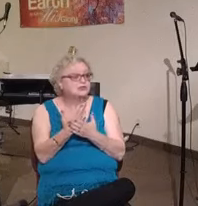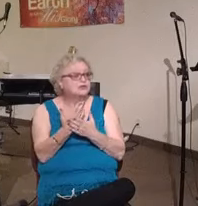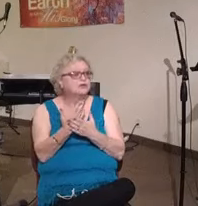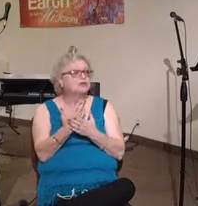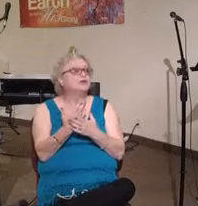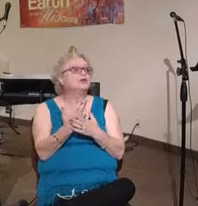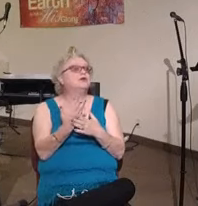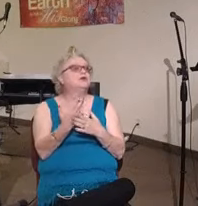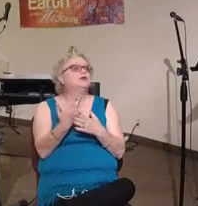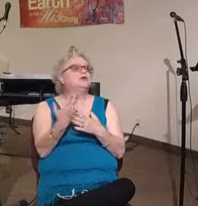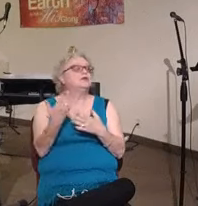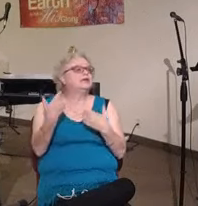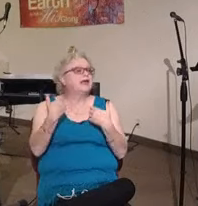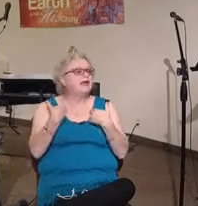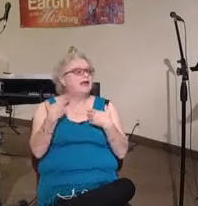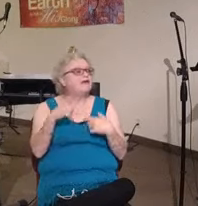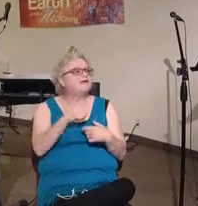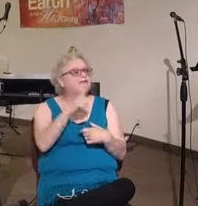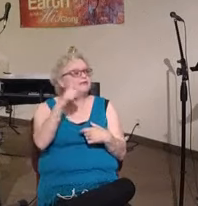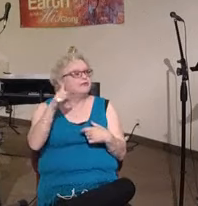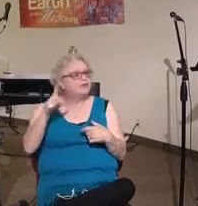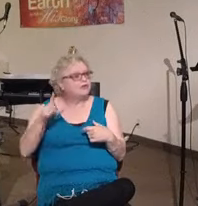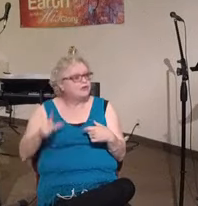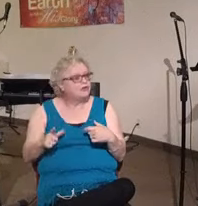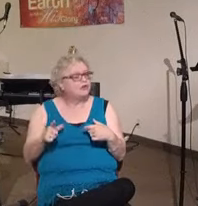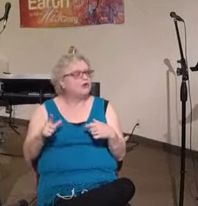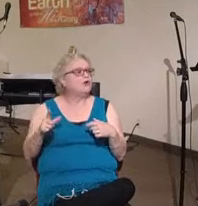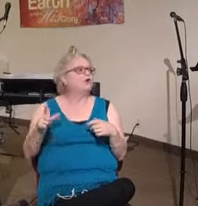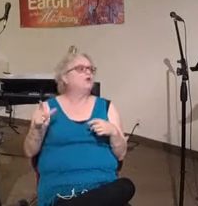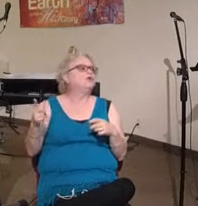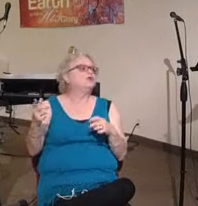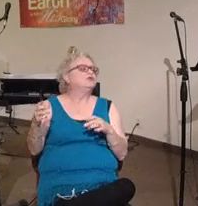wants, whenever He wants. And Sam scared the fire out of me.